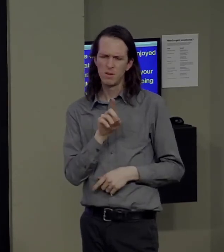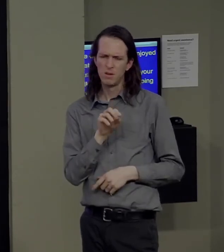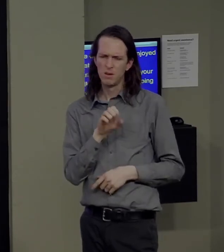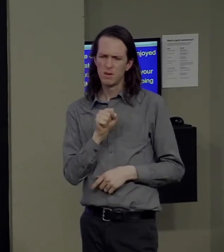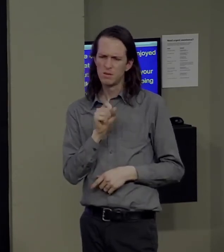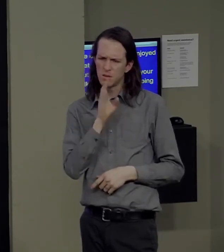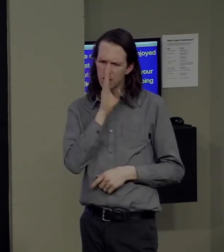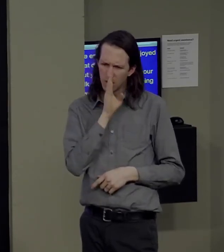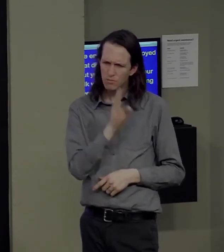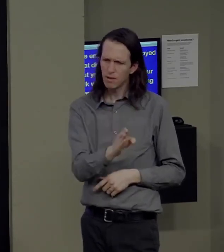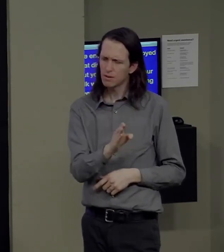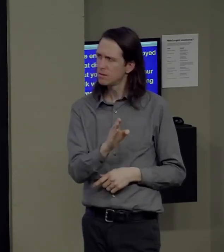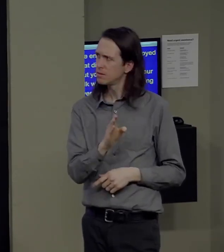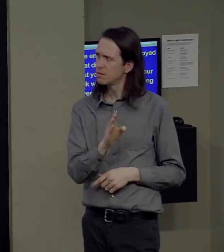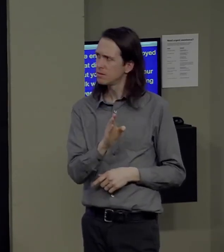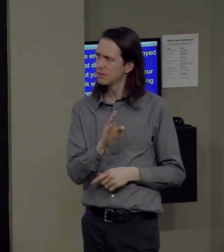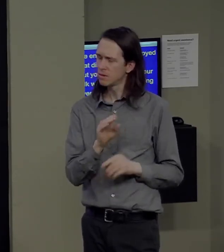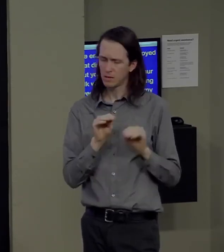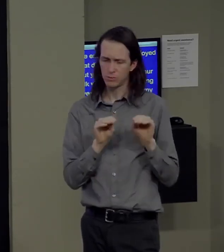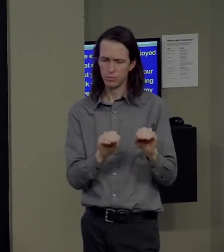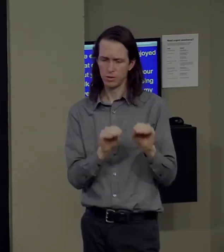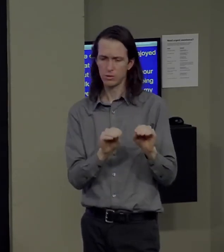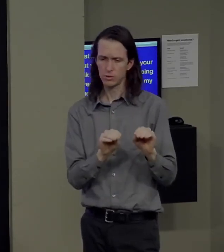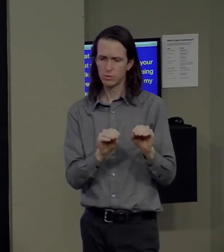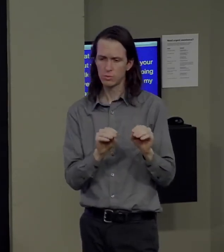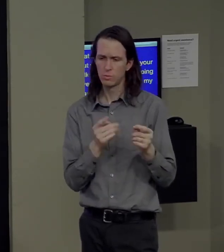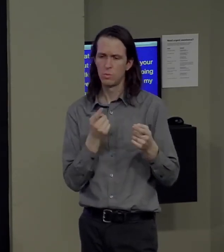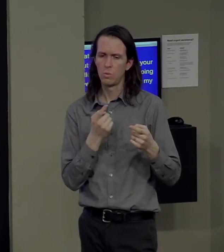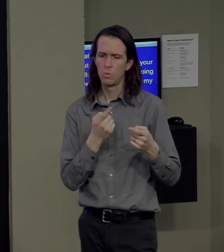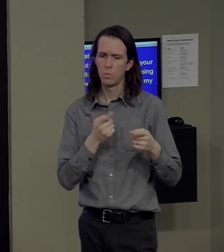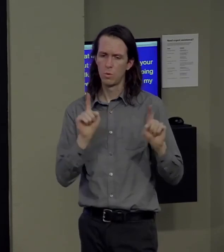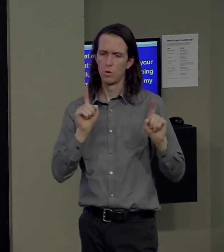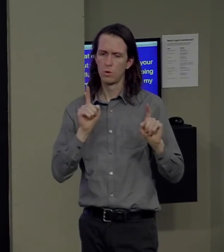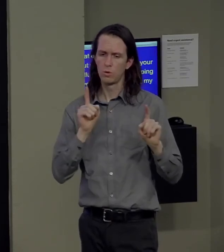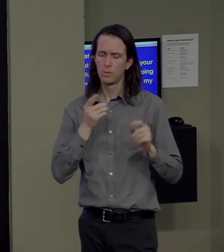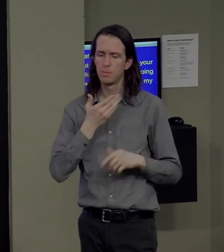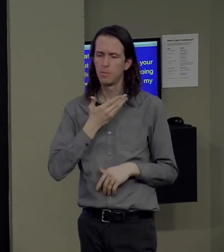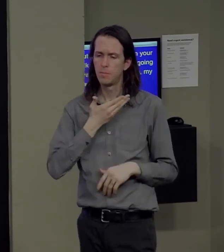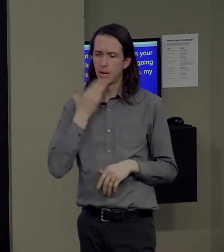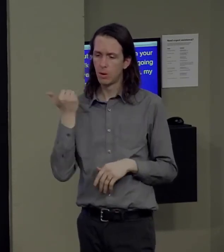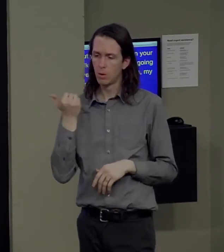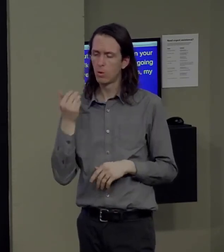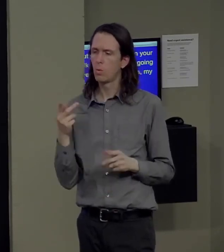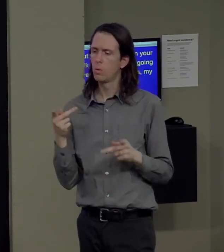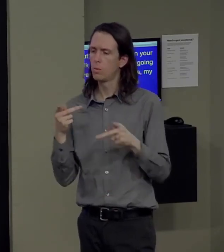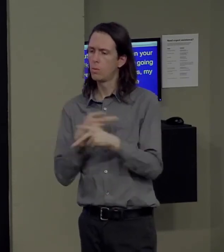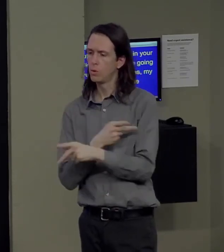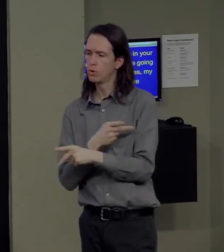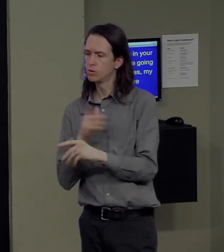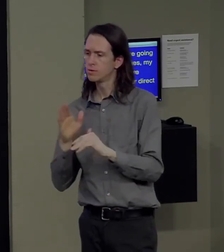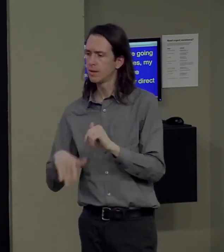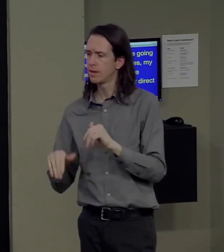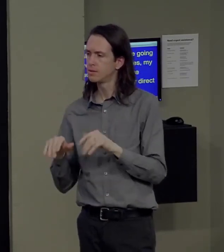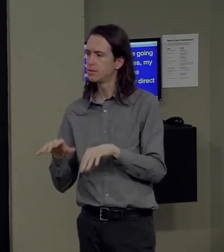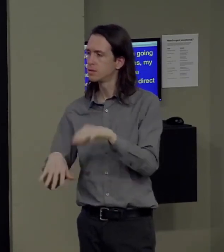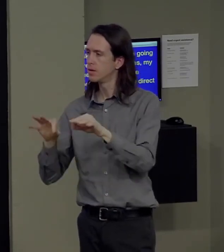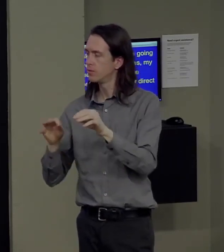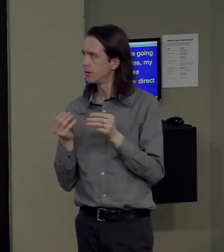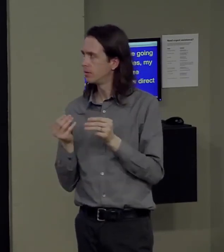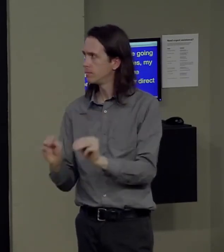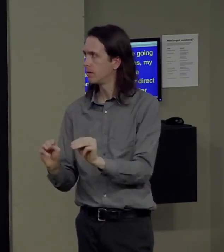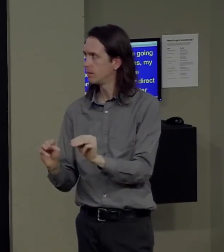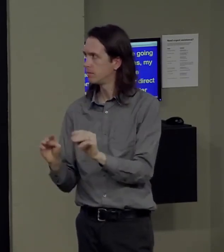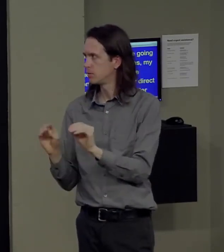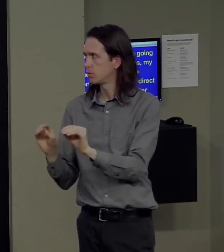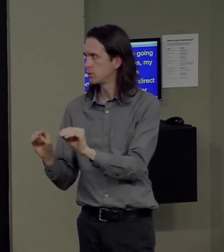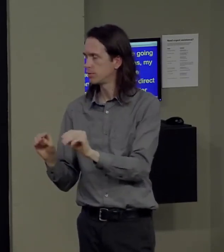my question is, you were contrasting whether direct instruction works better or